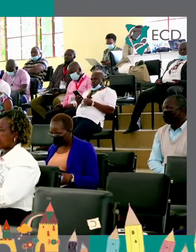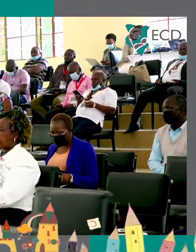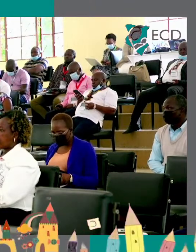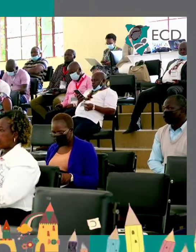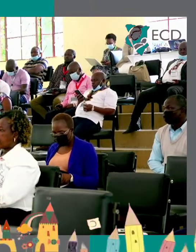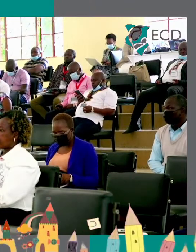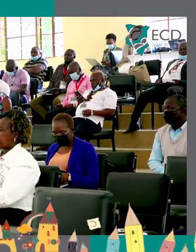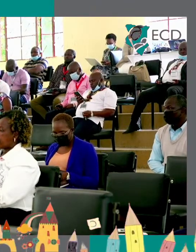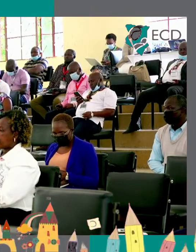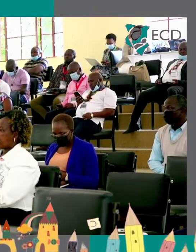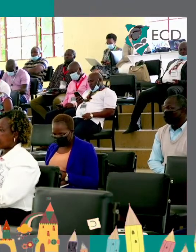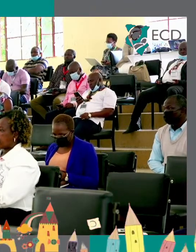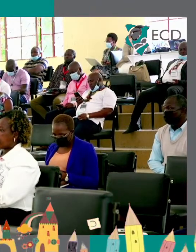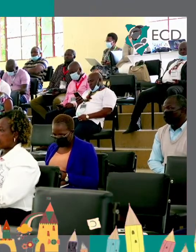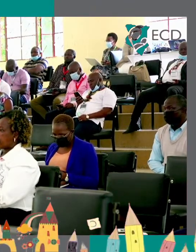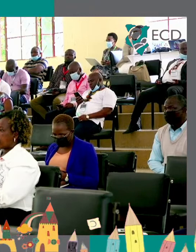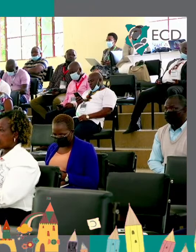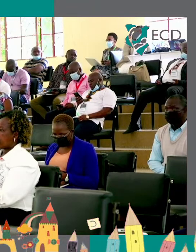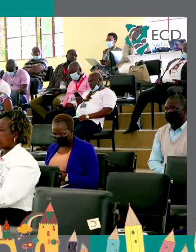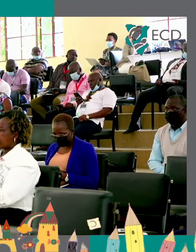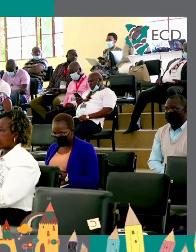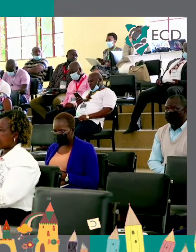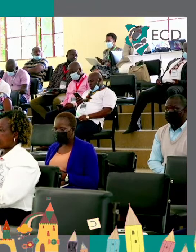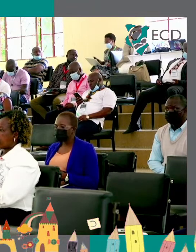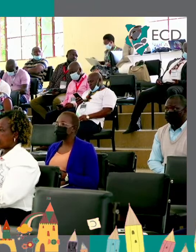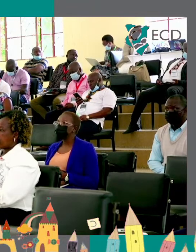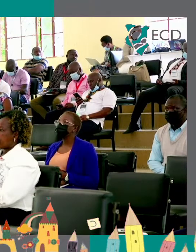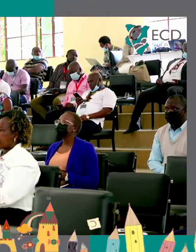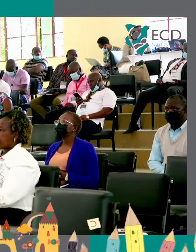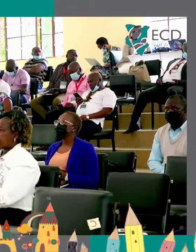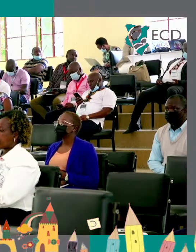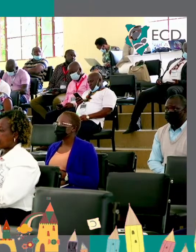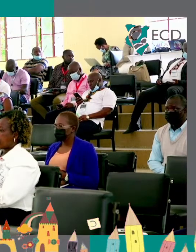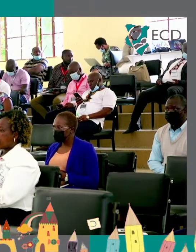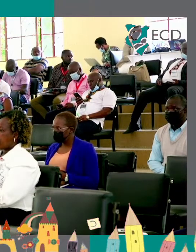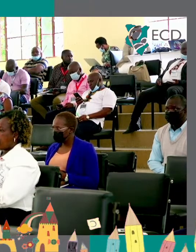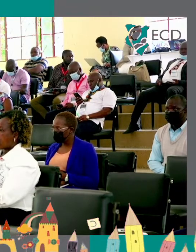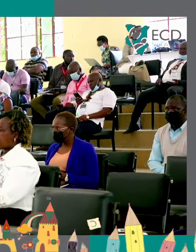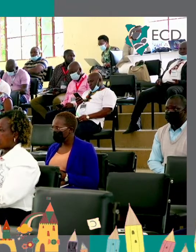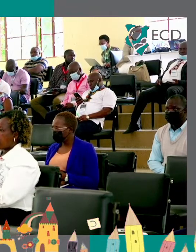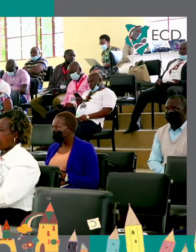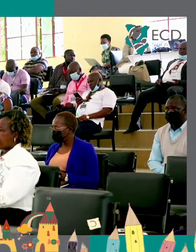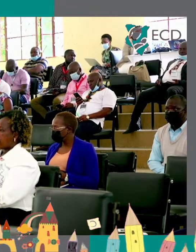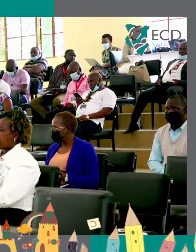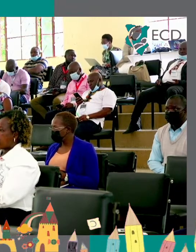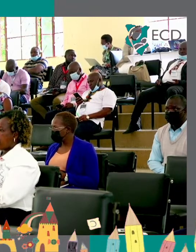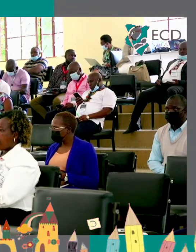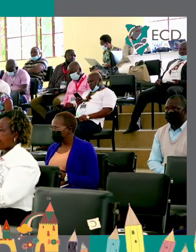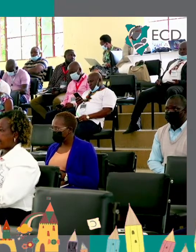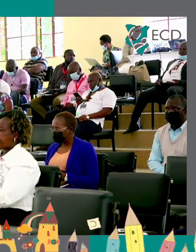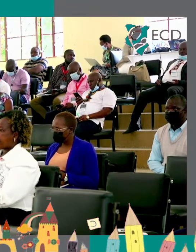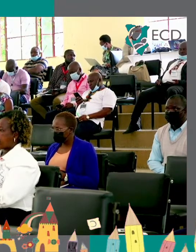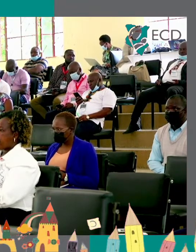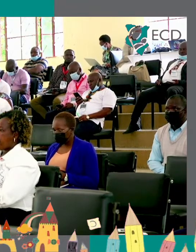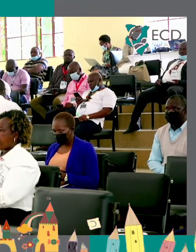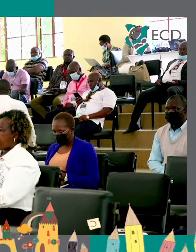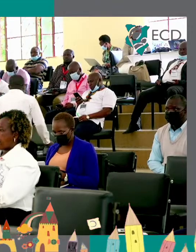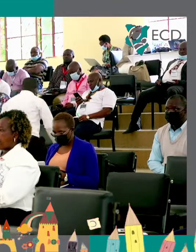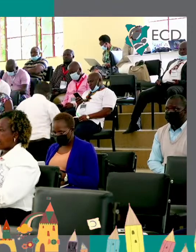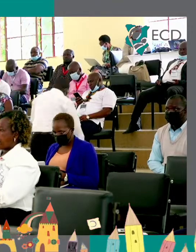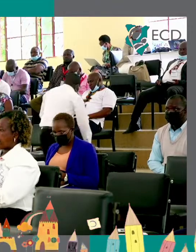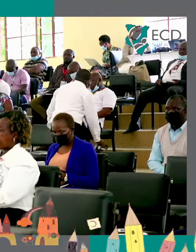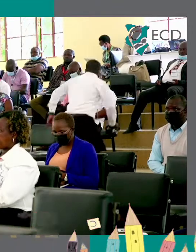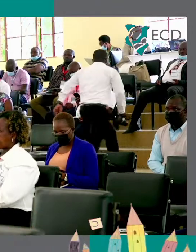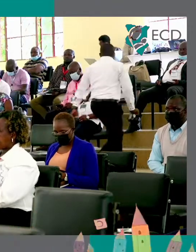she is on. Oh, she's online, yeah? So, Professor, if you can hear